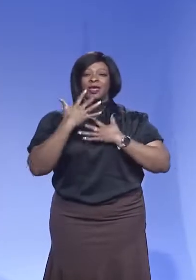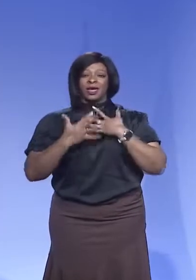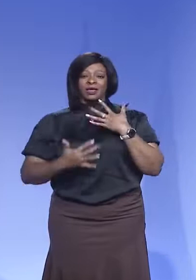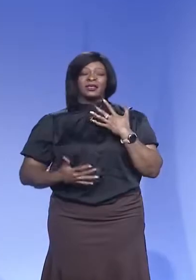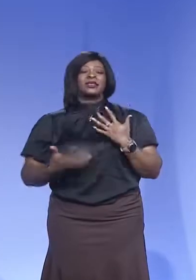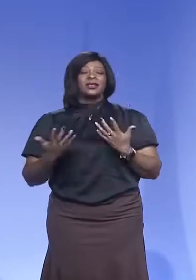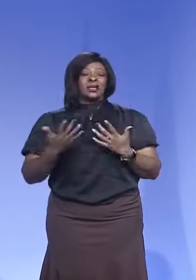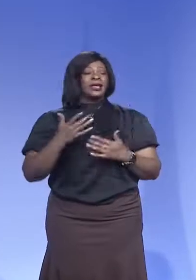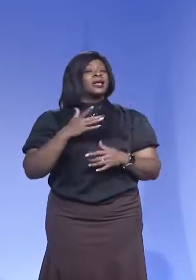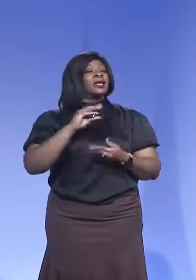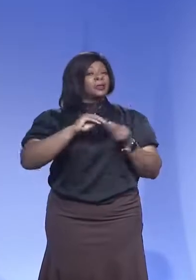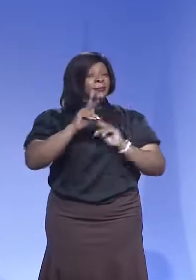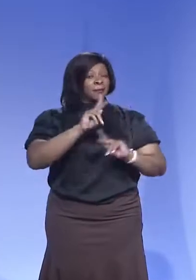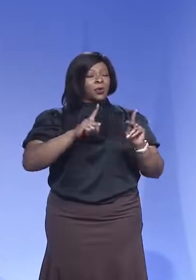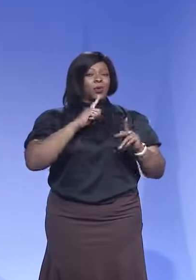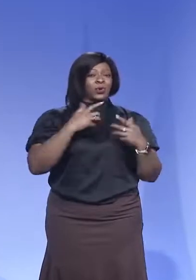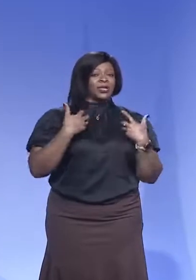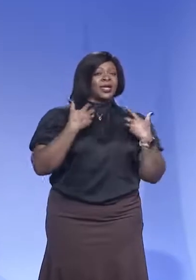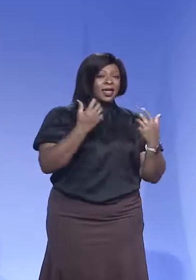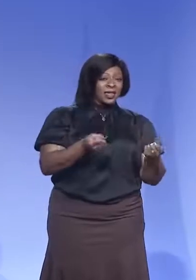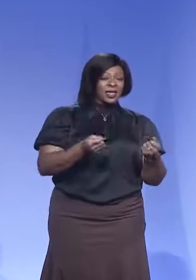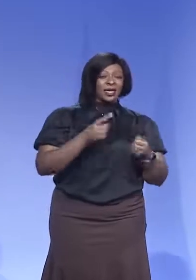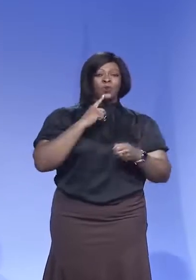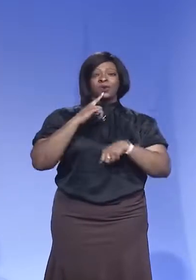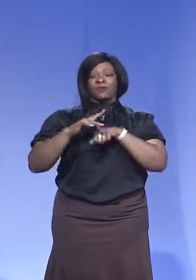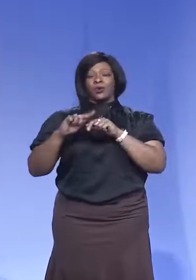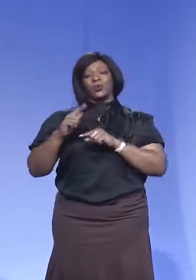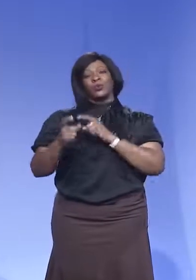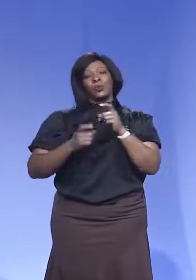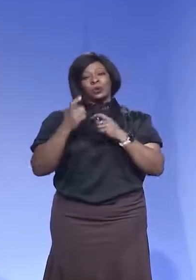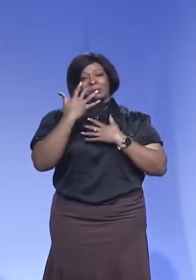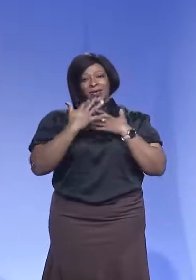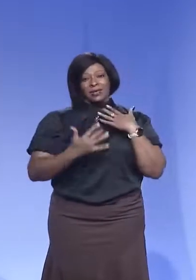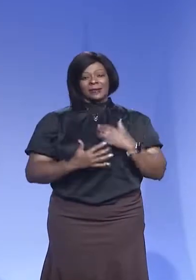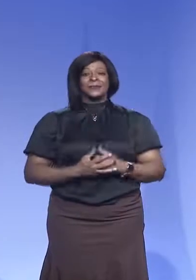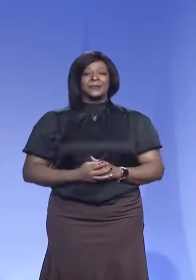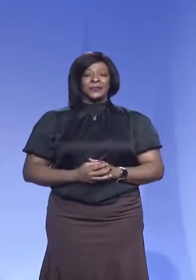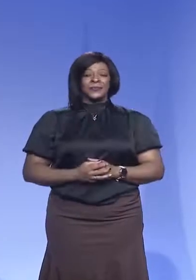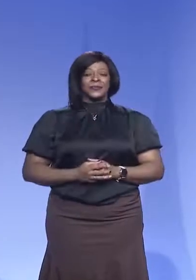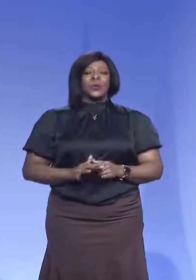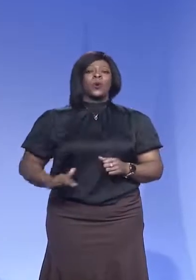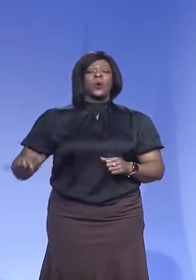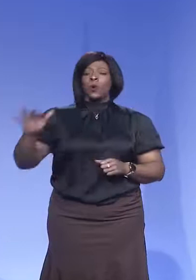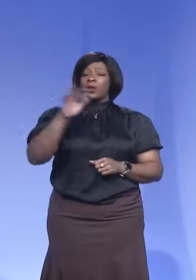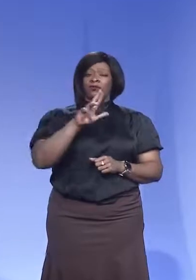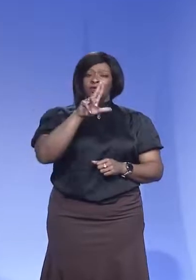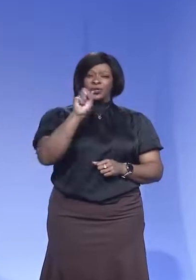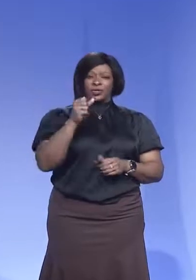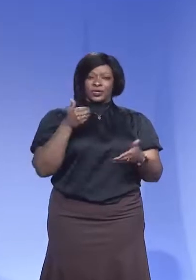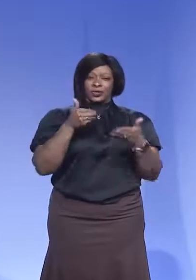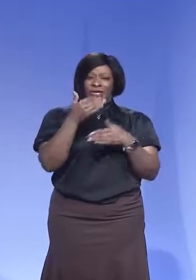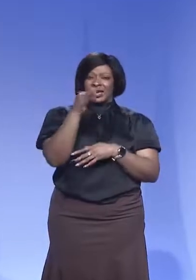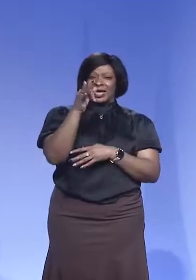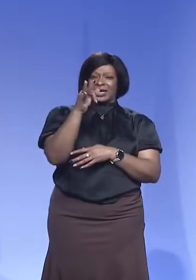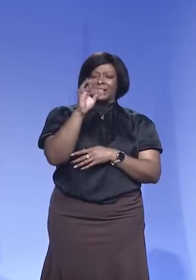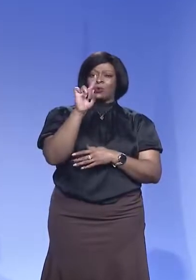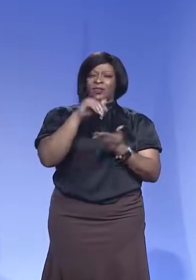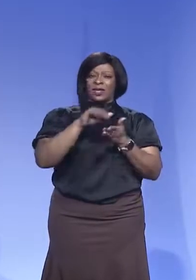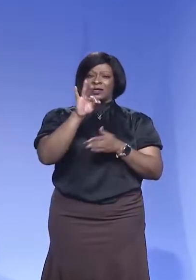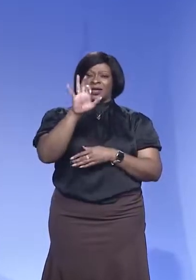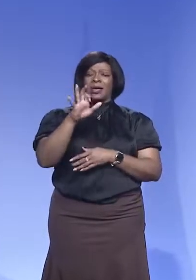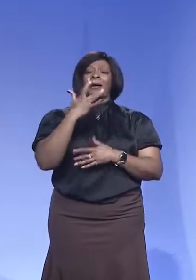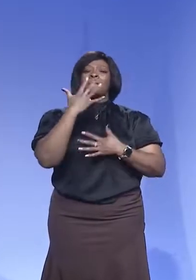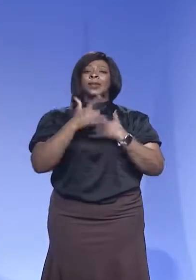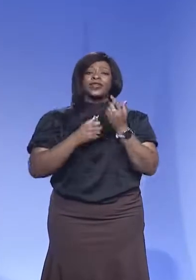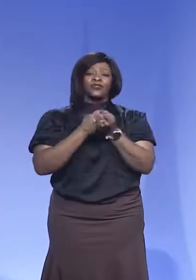number of individuals who are healthy and available to give blood. Across the U.S., nearly 1,900 blood drives